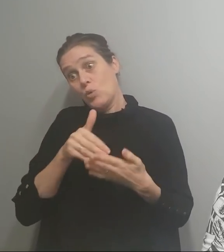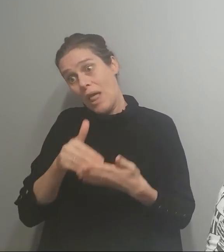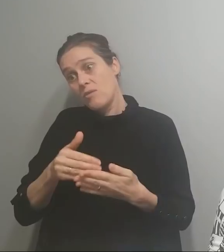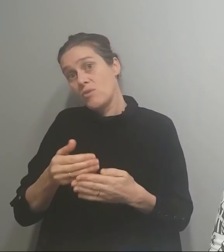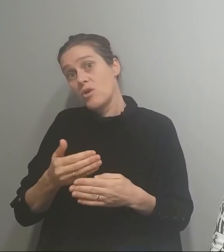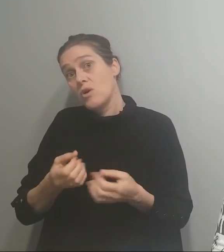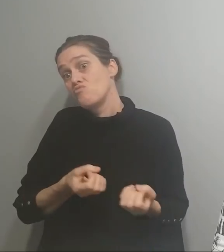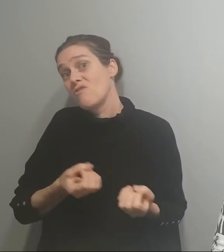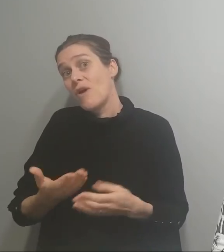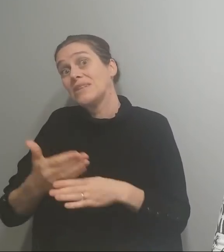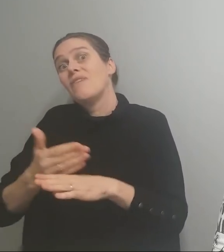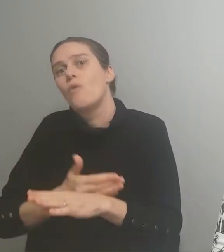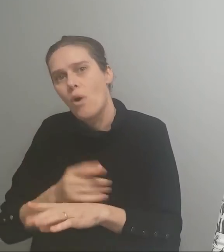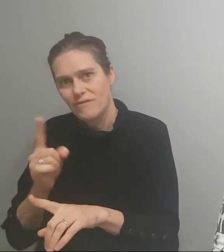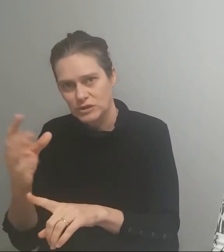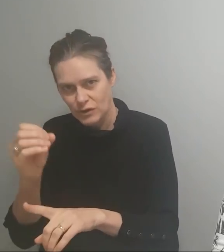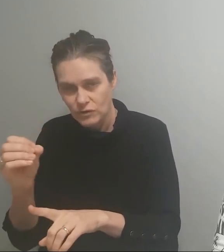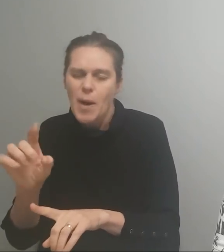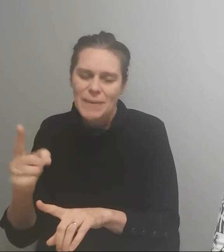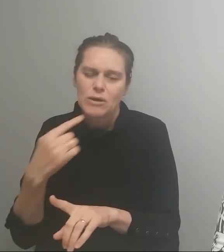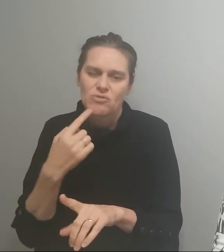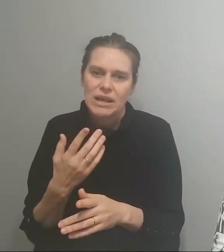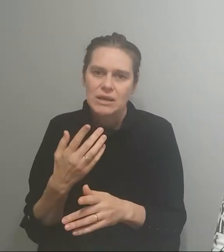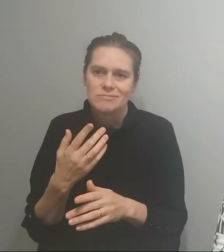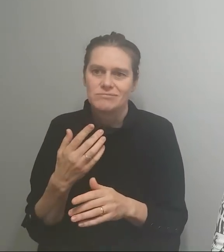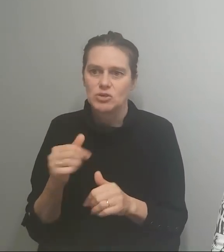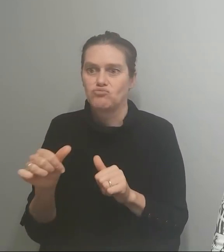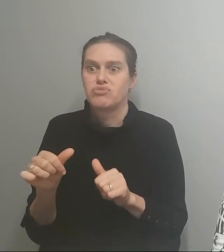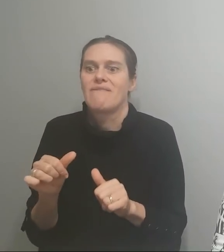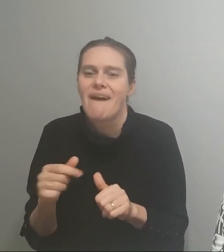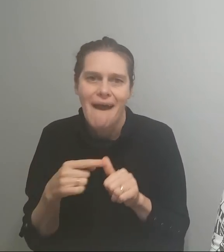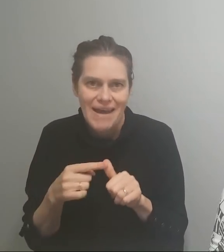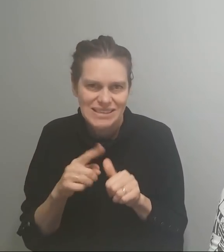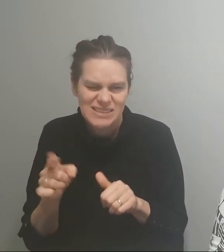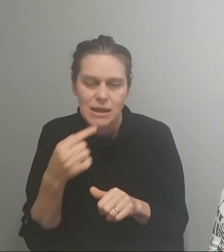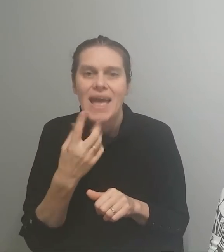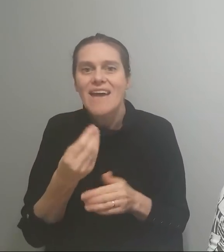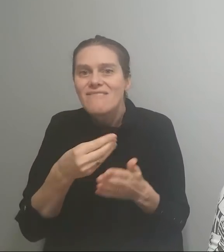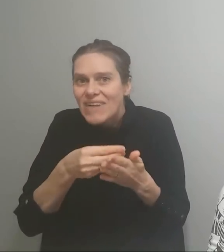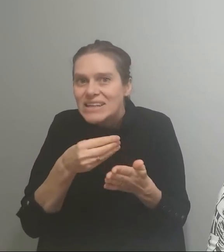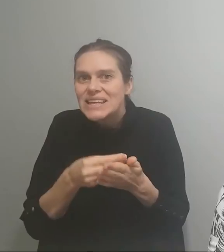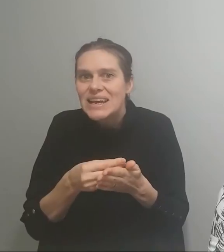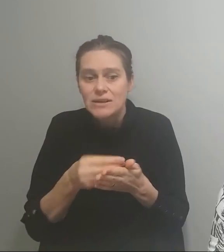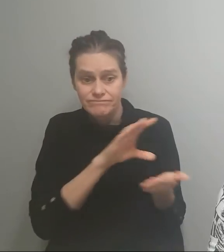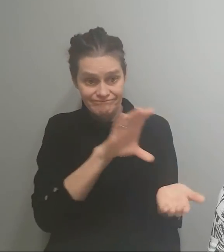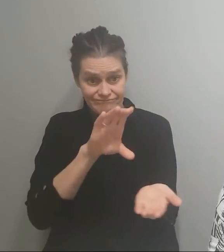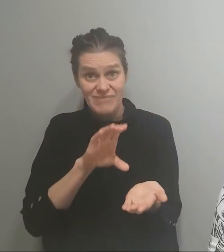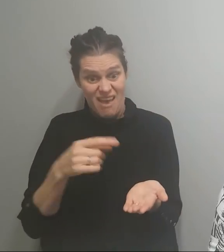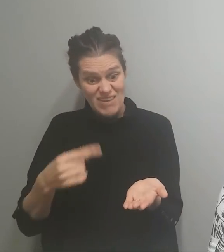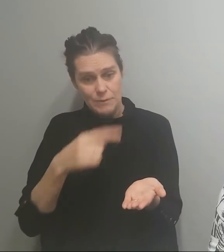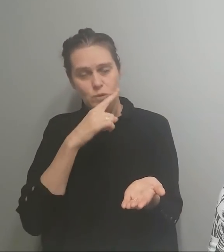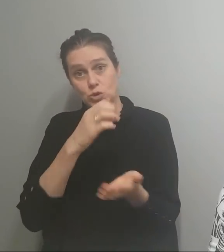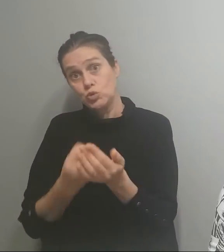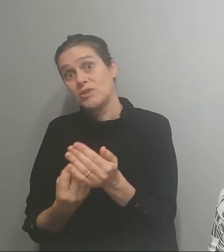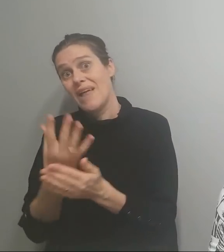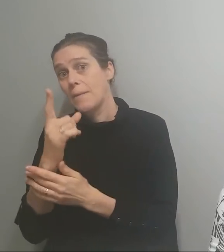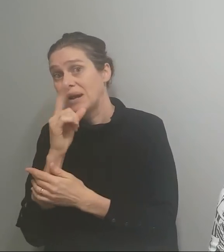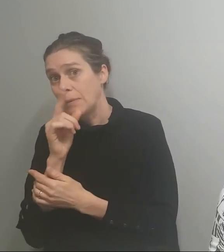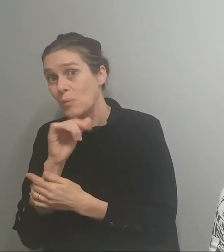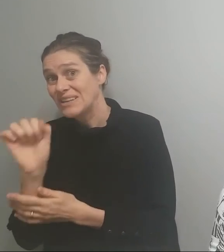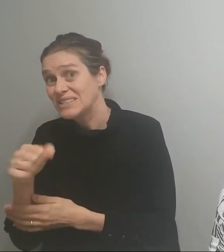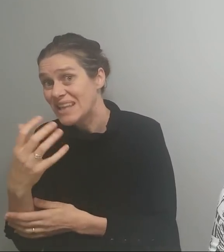But short answer to that is there is some funding available to develop the capability, but there will also be a lot